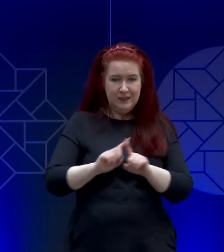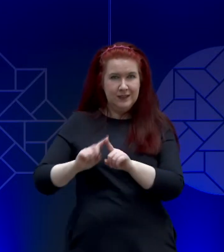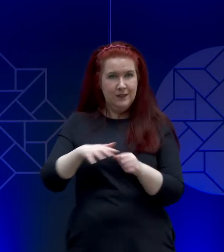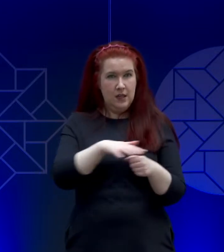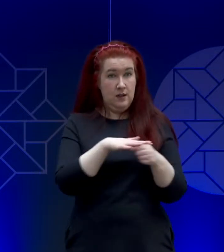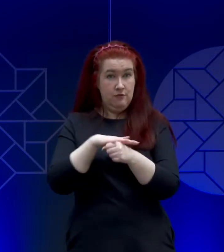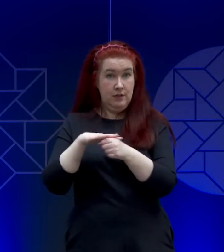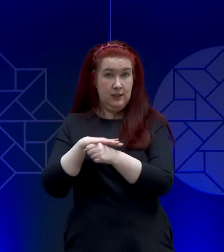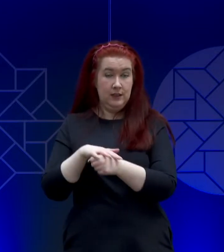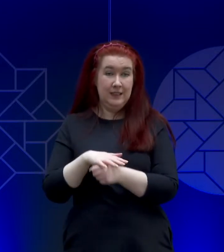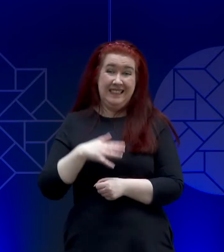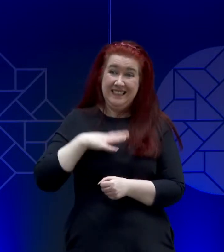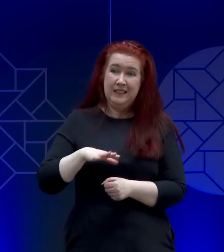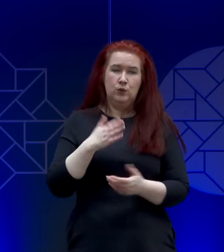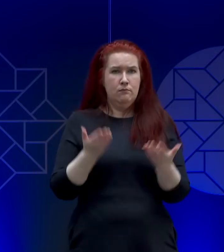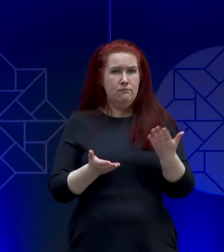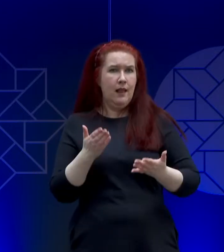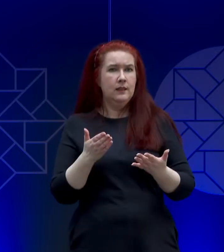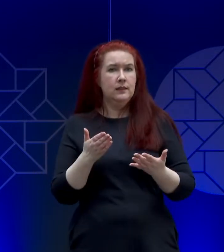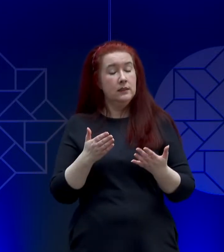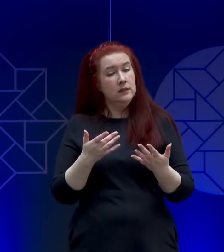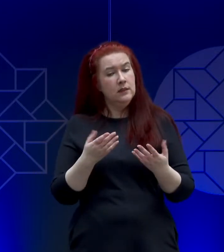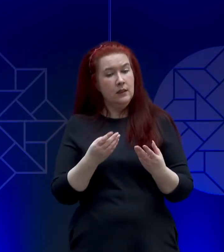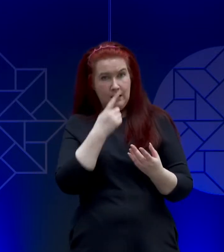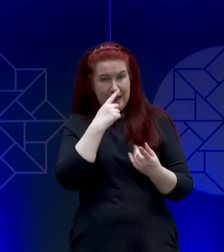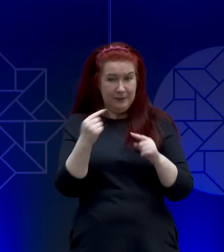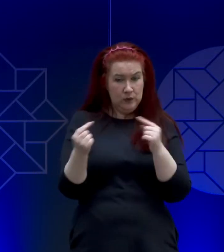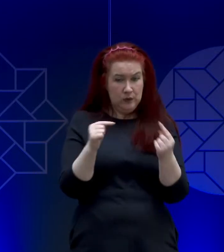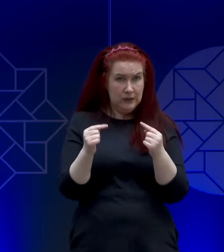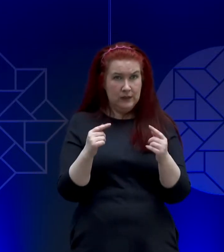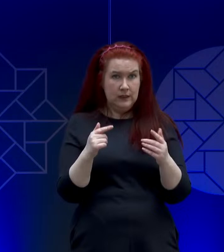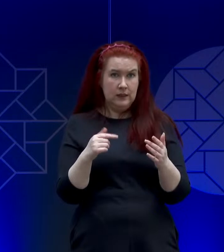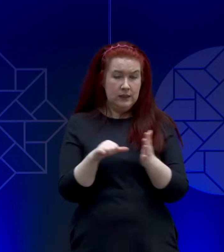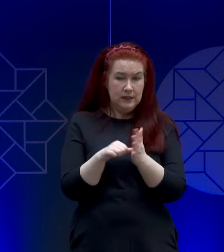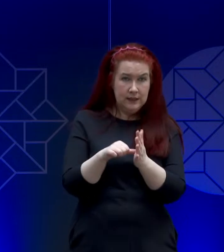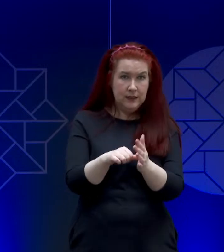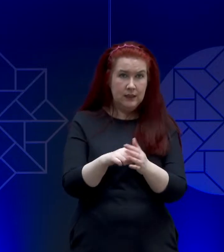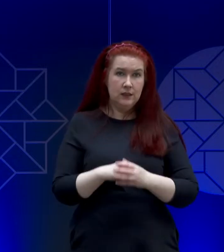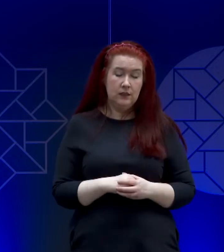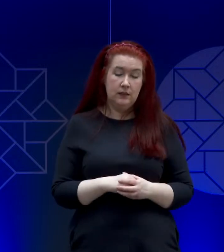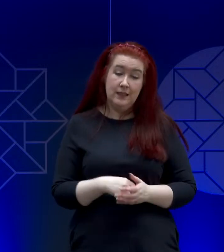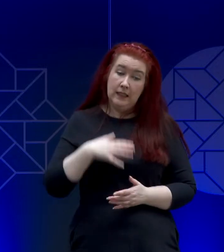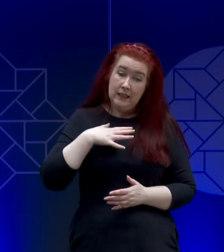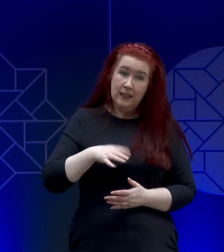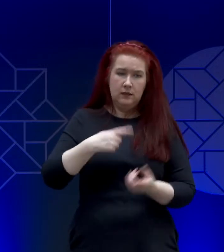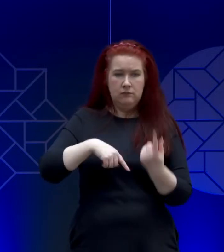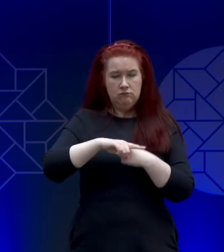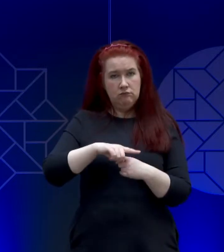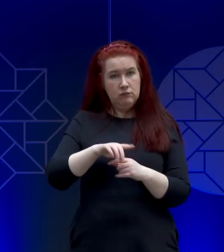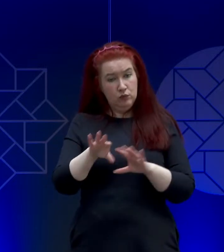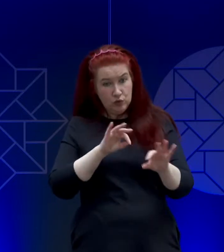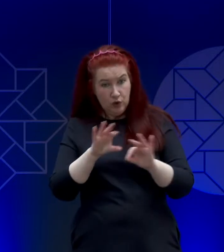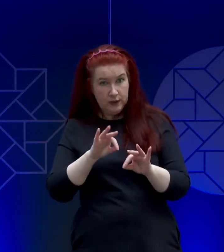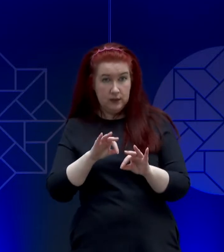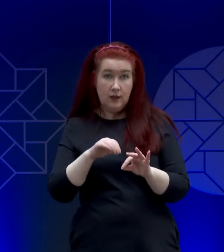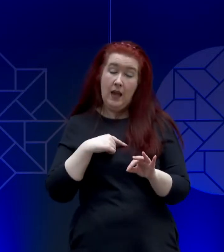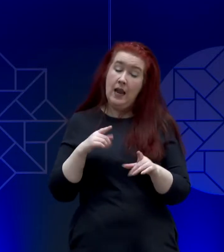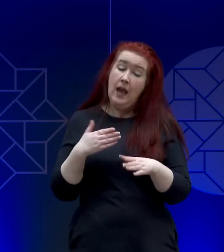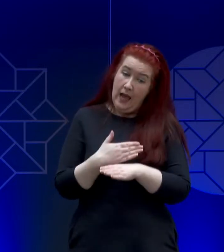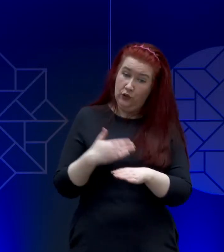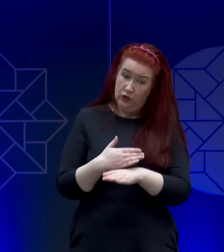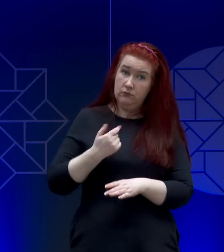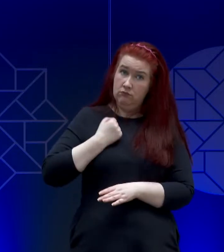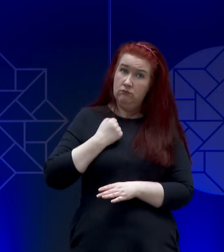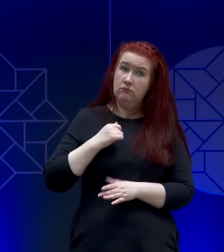of sometimes competing demands and interests. It will require choices and action by central government,